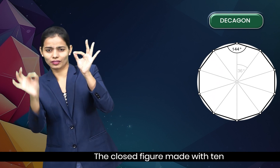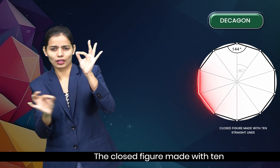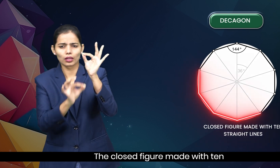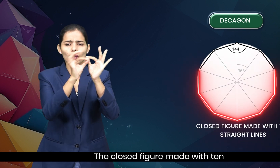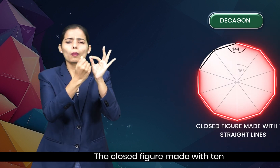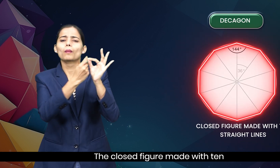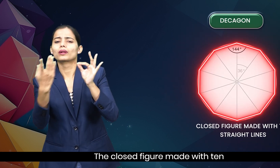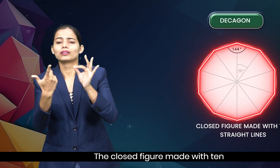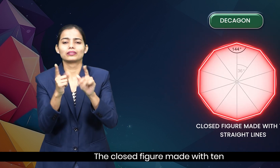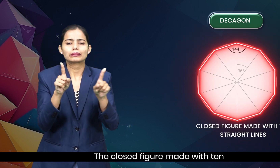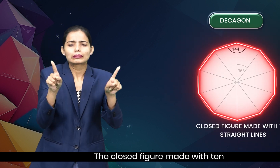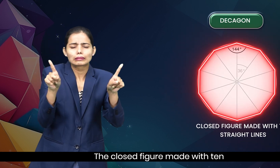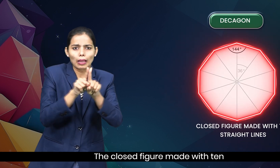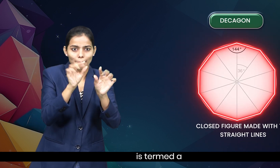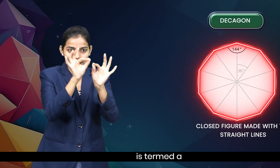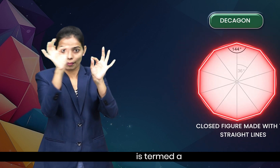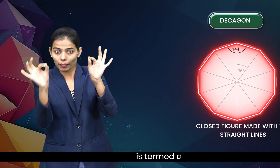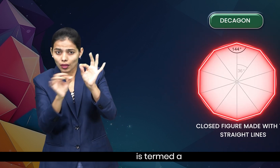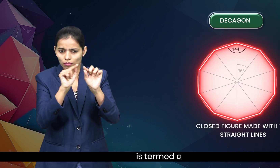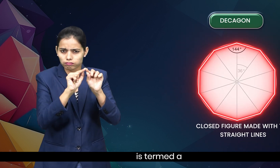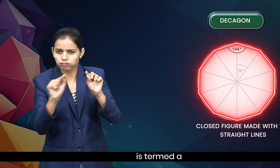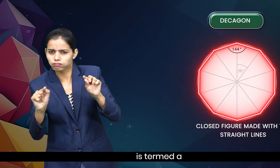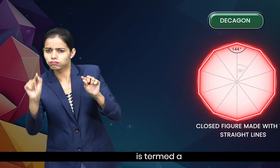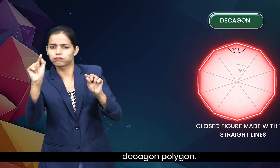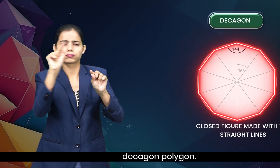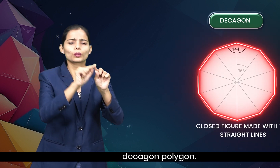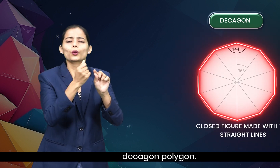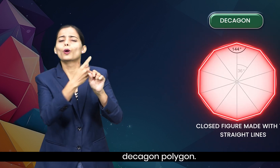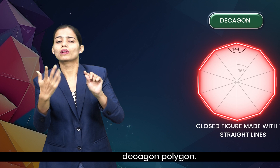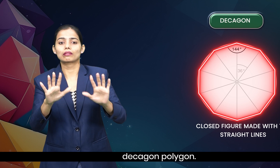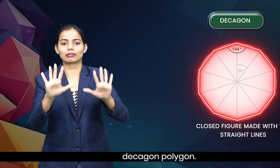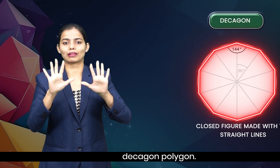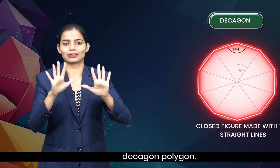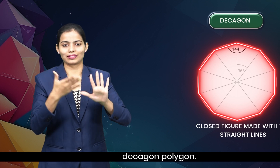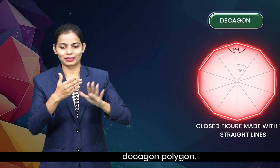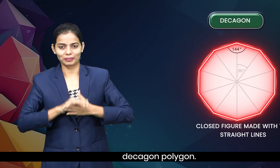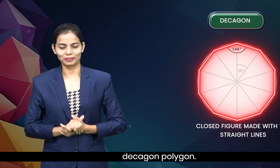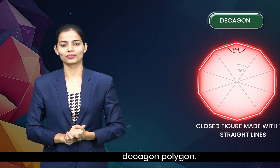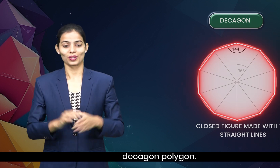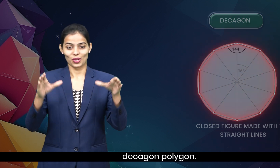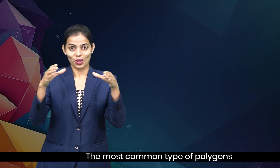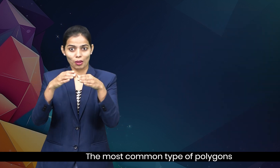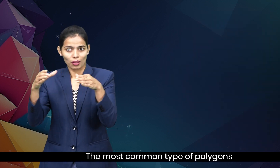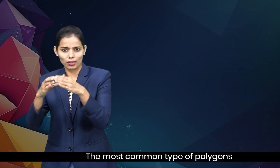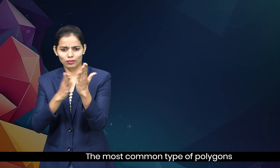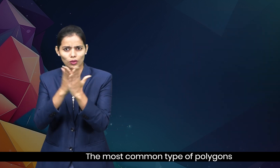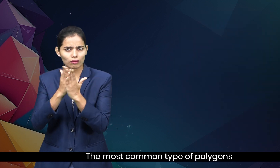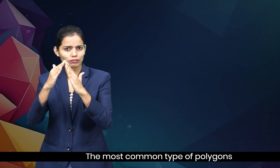The closed figure made with 10 straight lines is termed a decagon polygon. The most common type